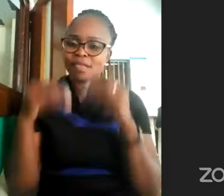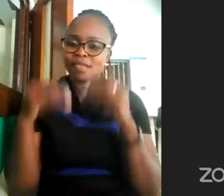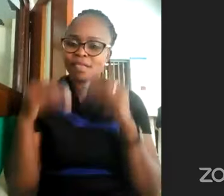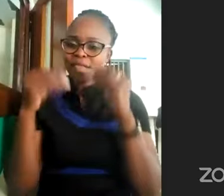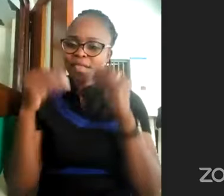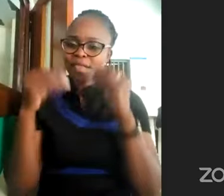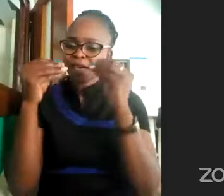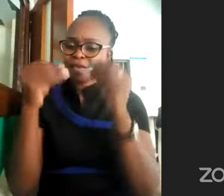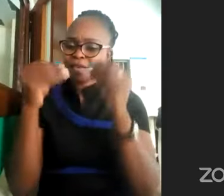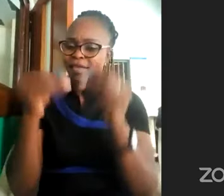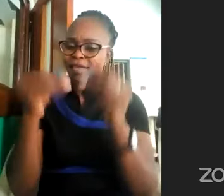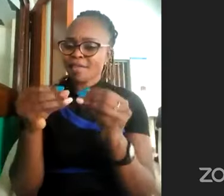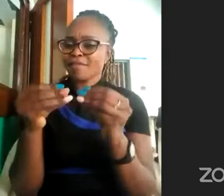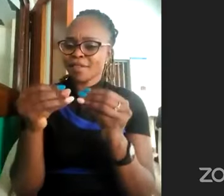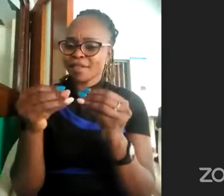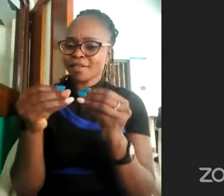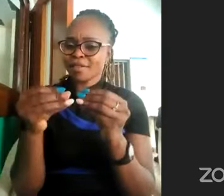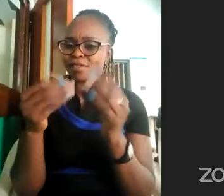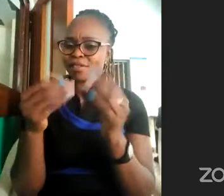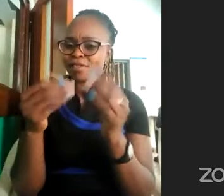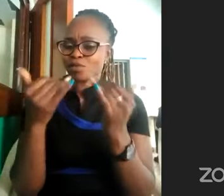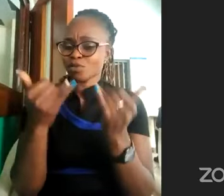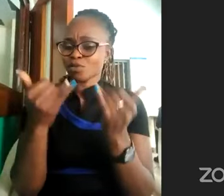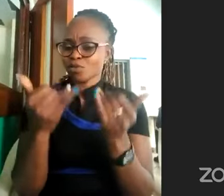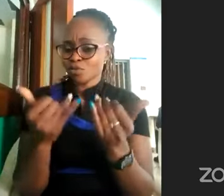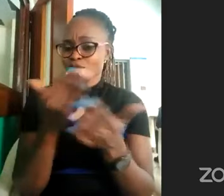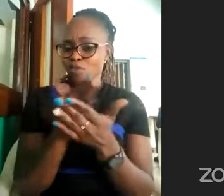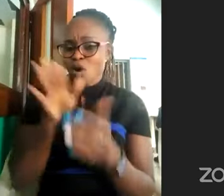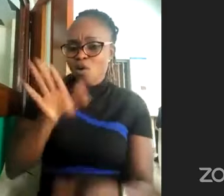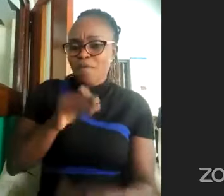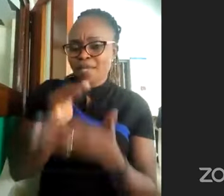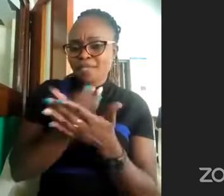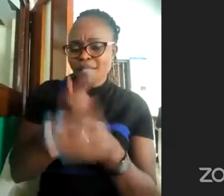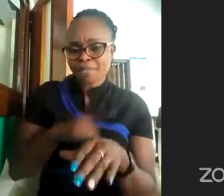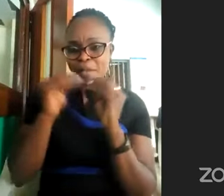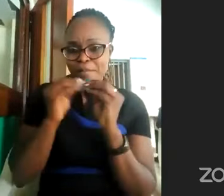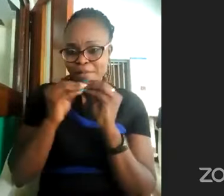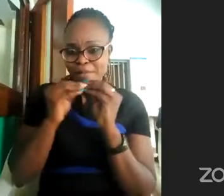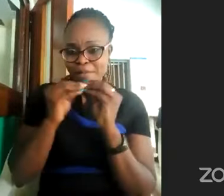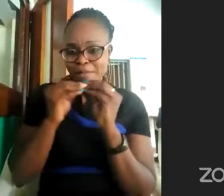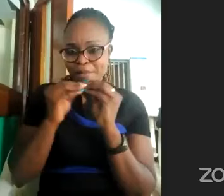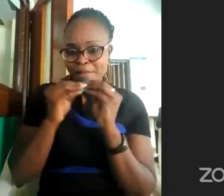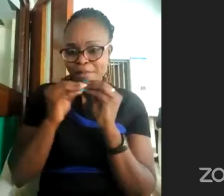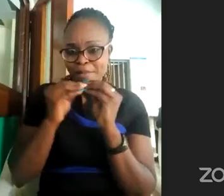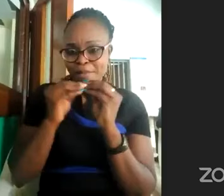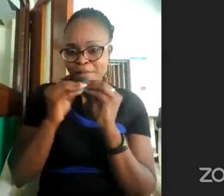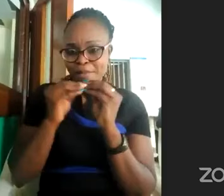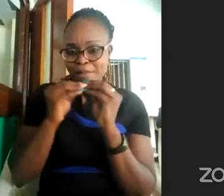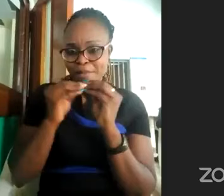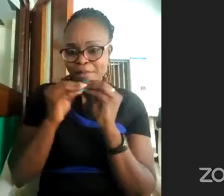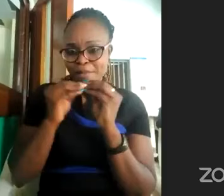violated, and they are being abused by clients. Even they are not